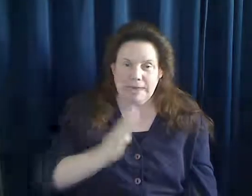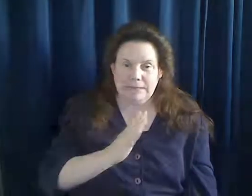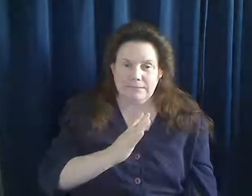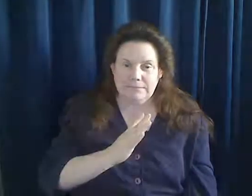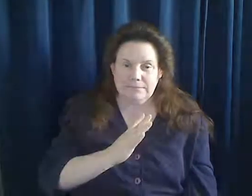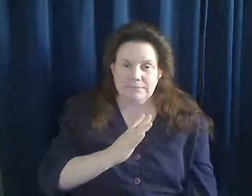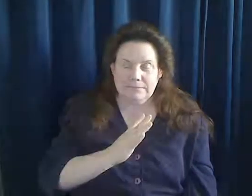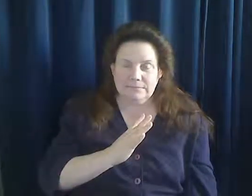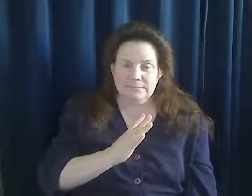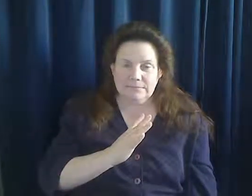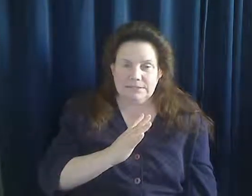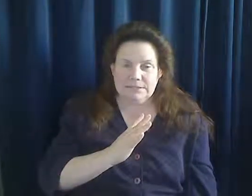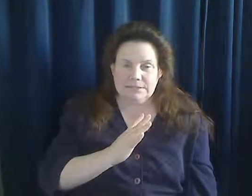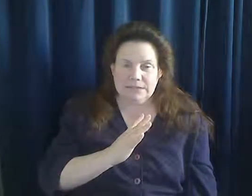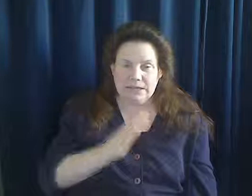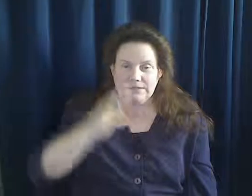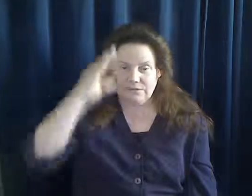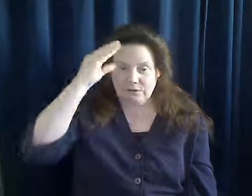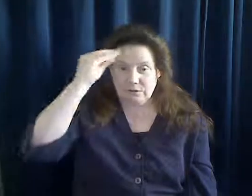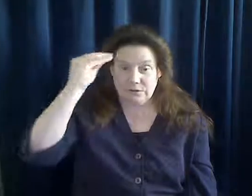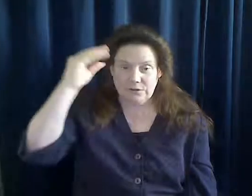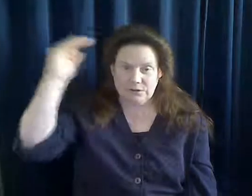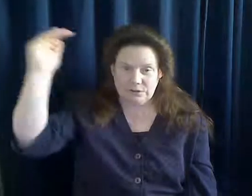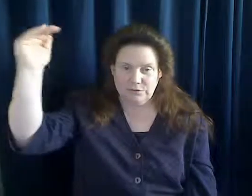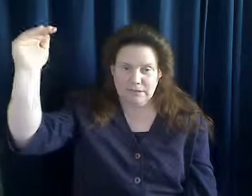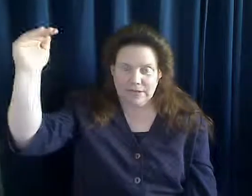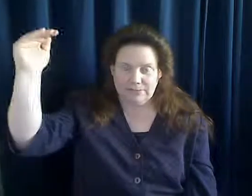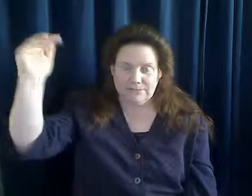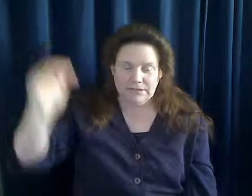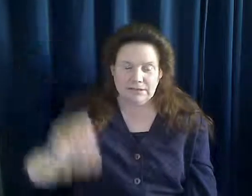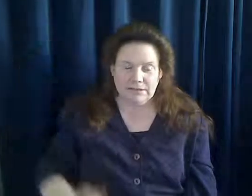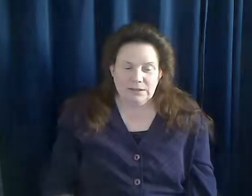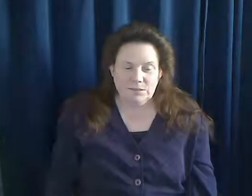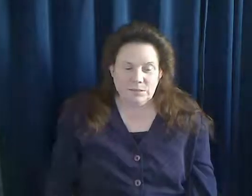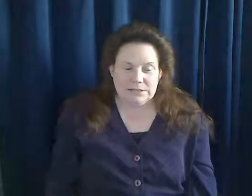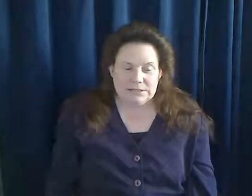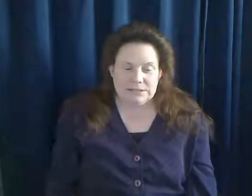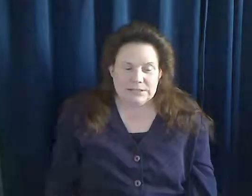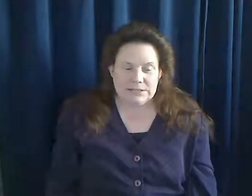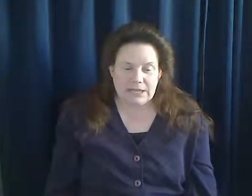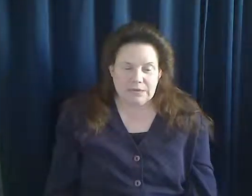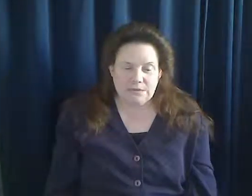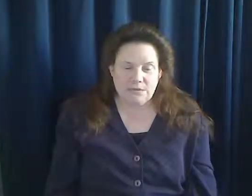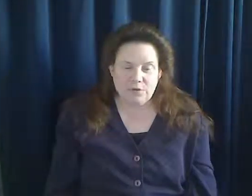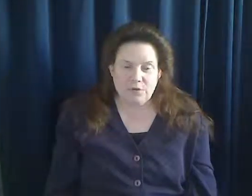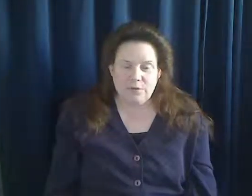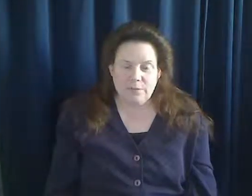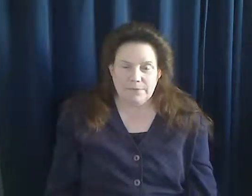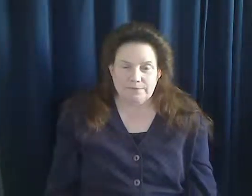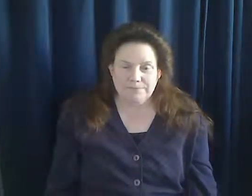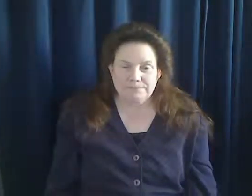Man. What's the sign for, or you could do man. What is the sign for woman?